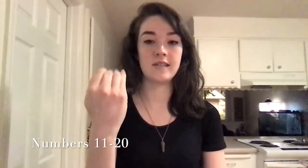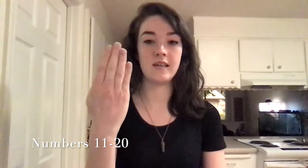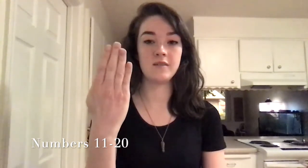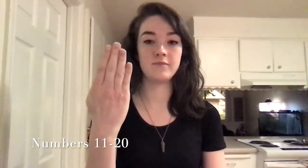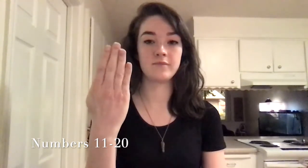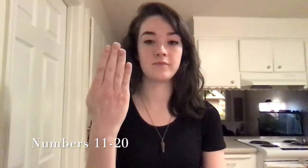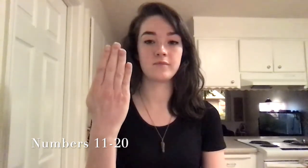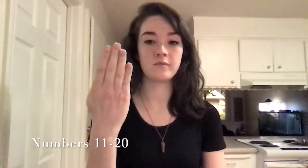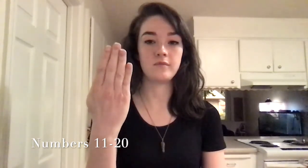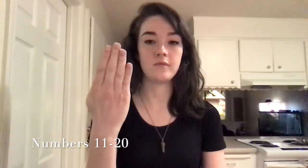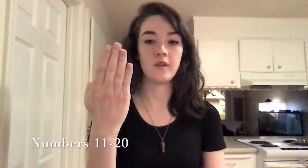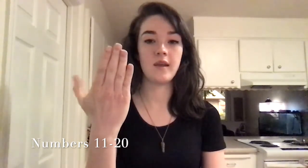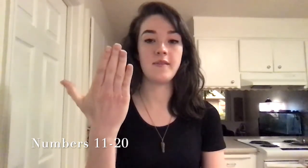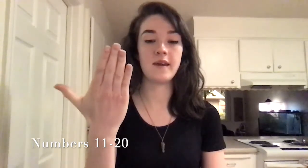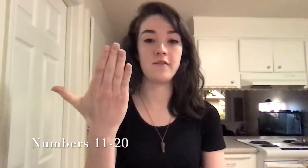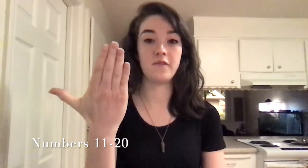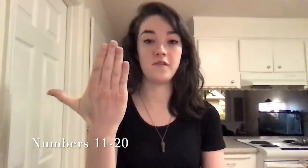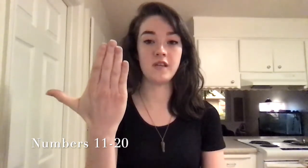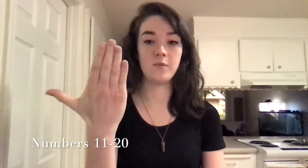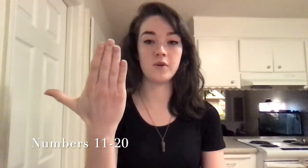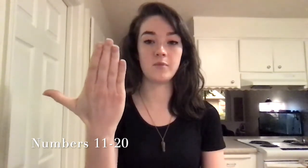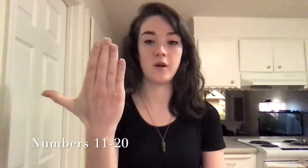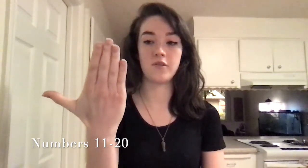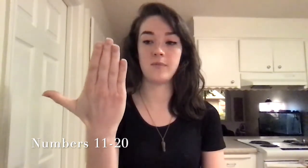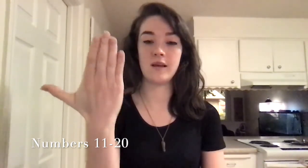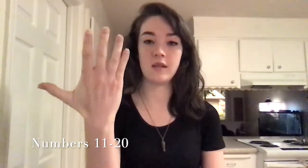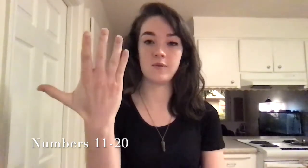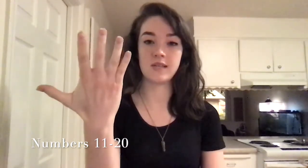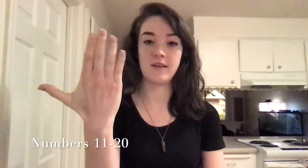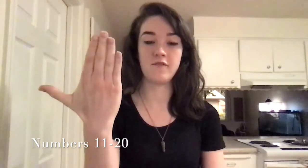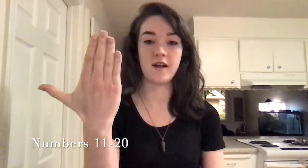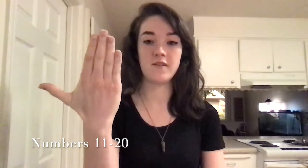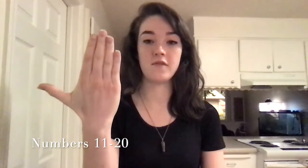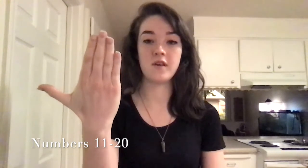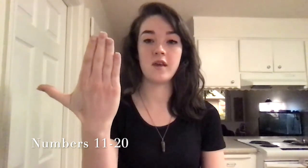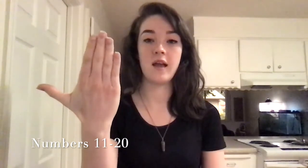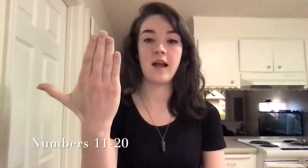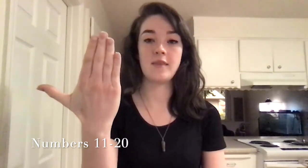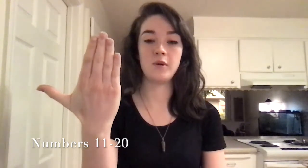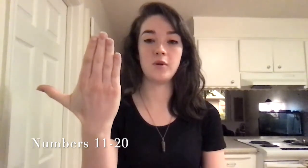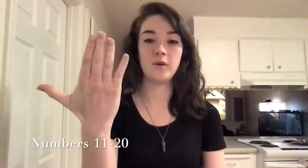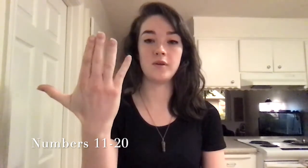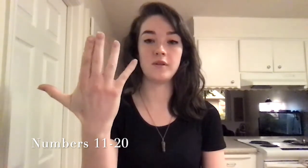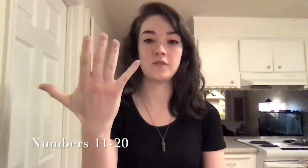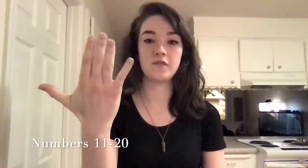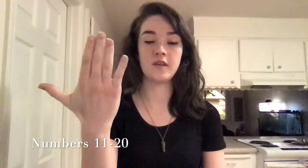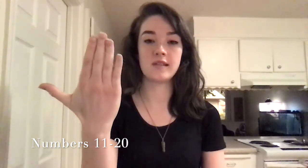14, and then 15, we're going to put our thumb out like we signed in 5, and then we're going to wiggle these 4 fingers again,